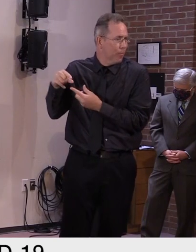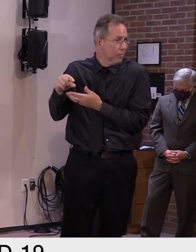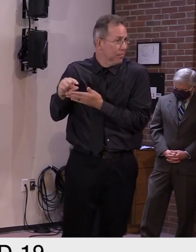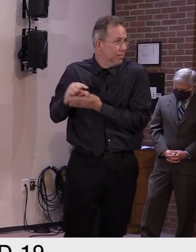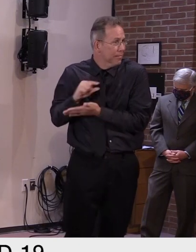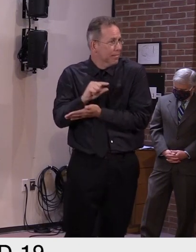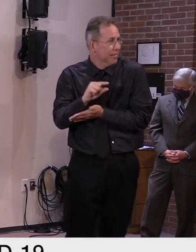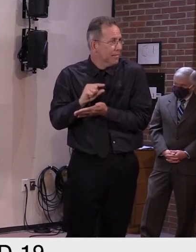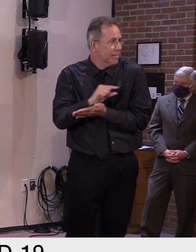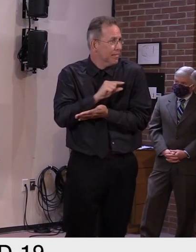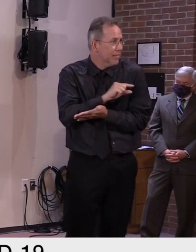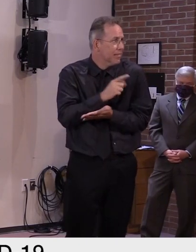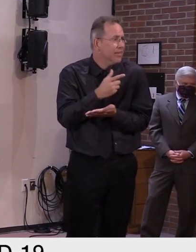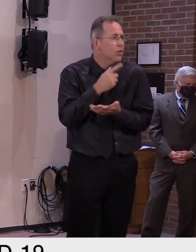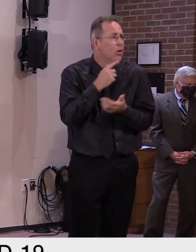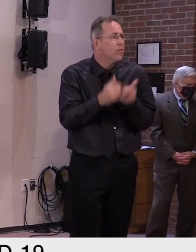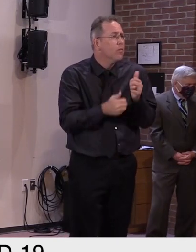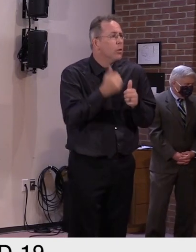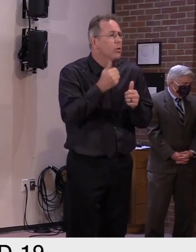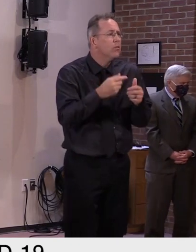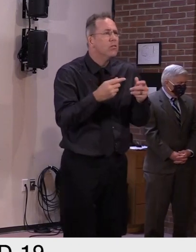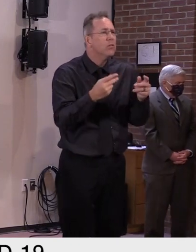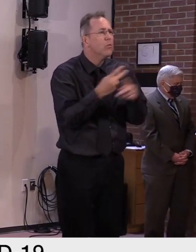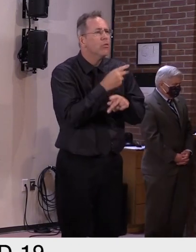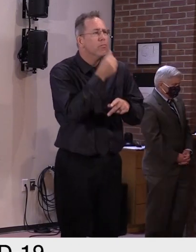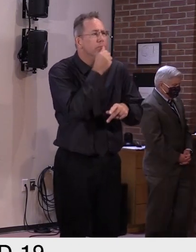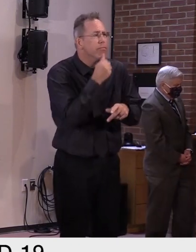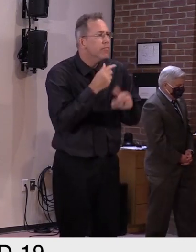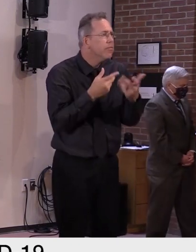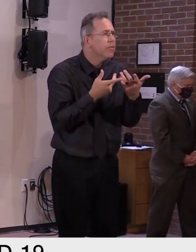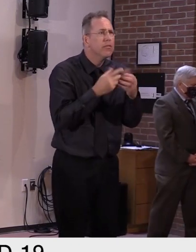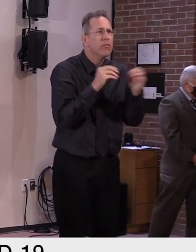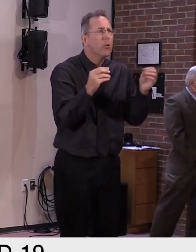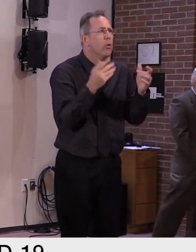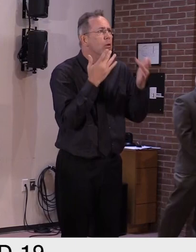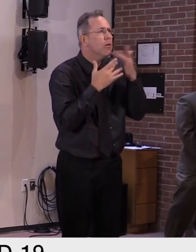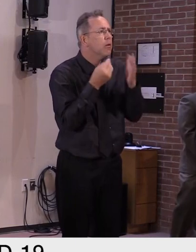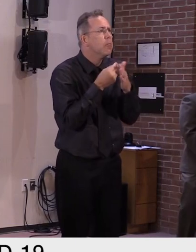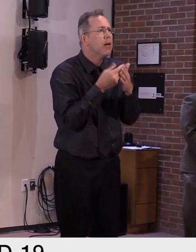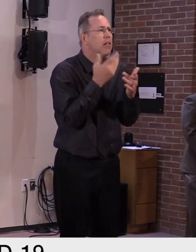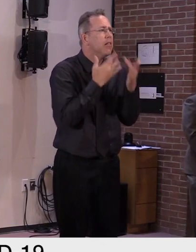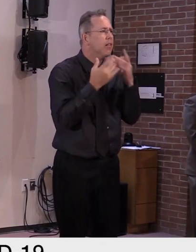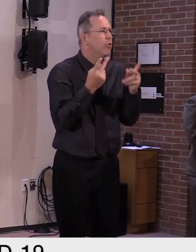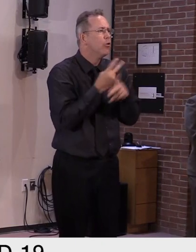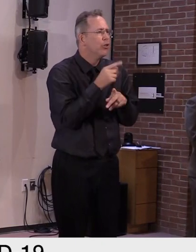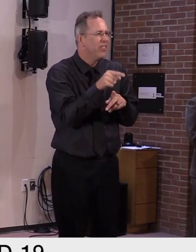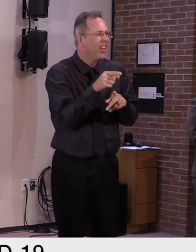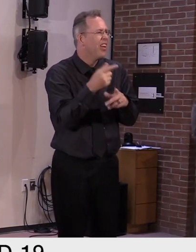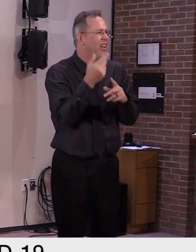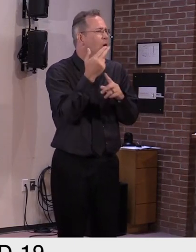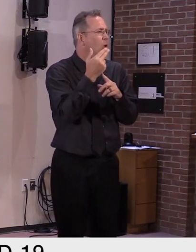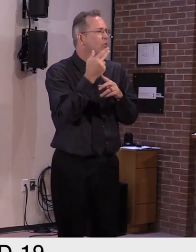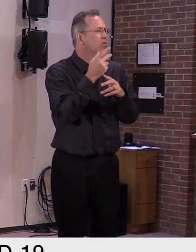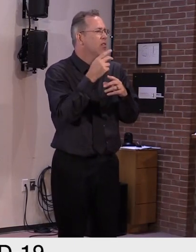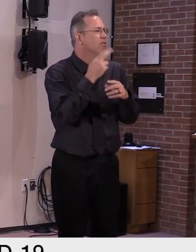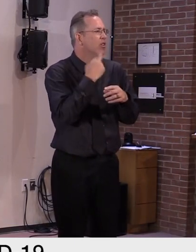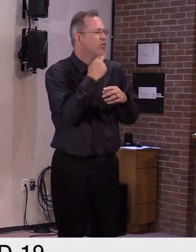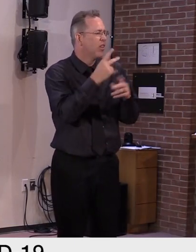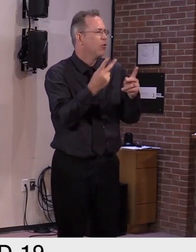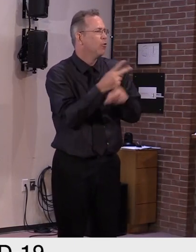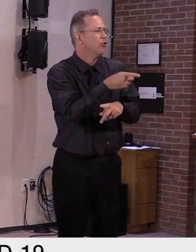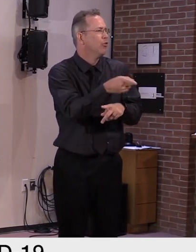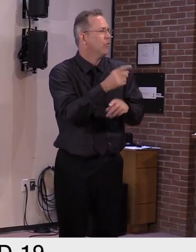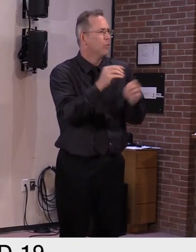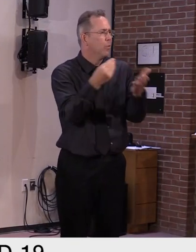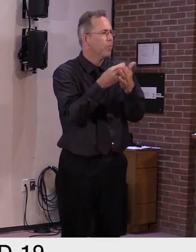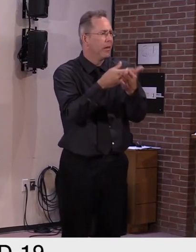it would be reasonable for us to concentrate in that area. We'll be looking over, you know, again, waiting for or